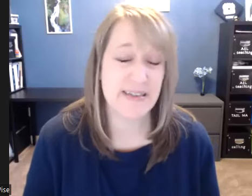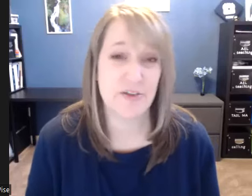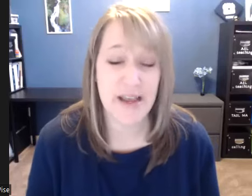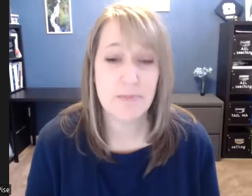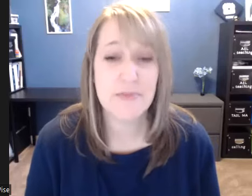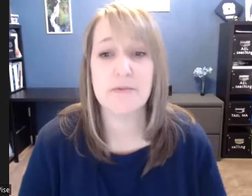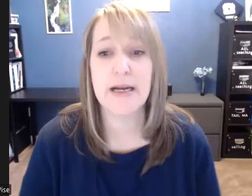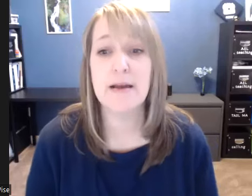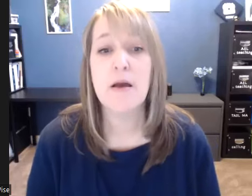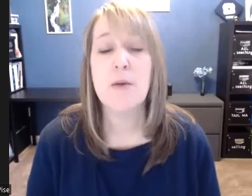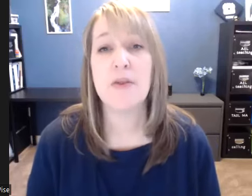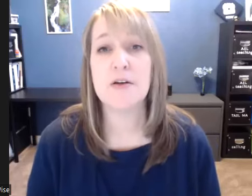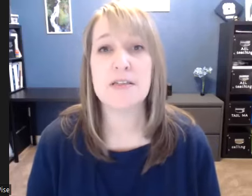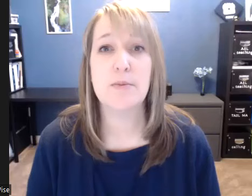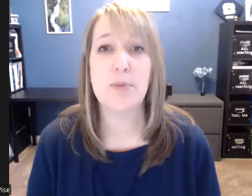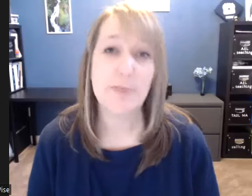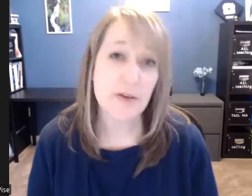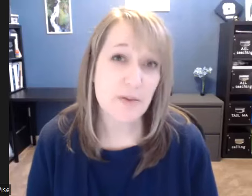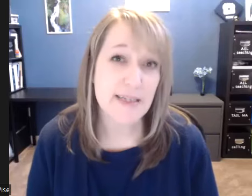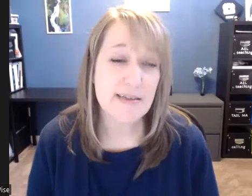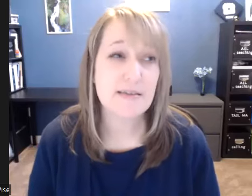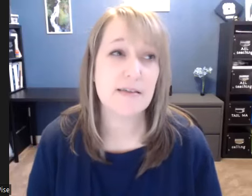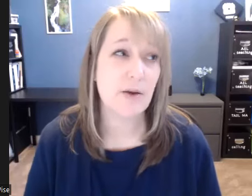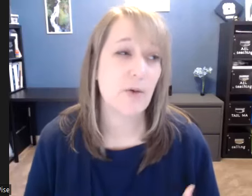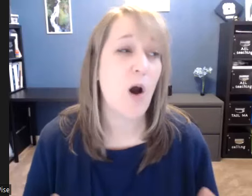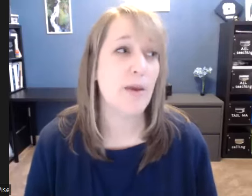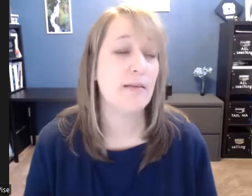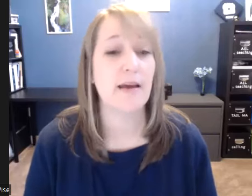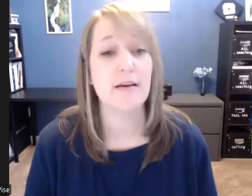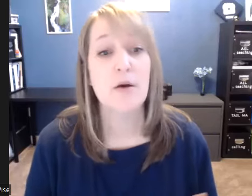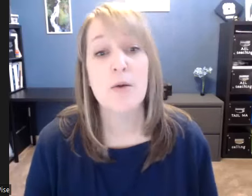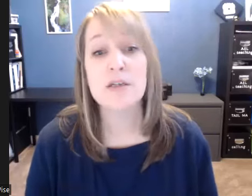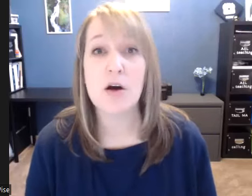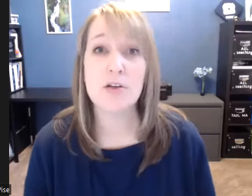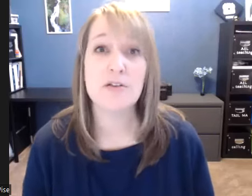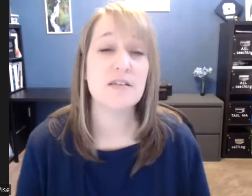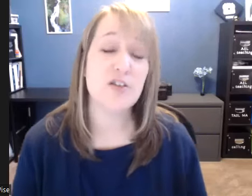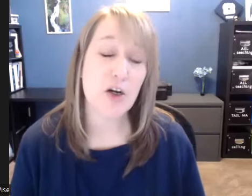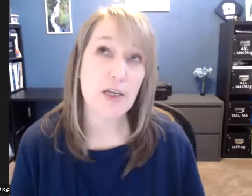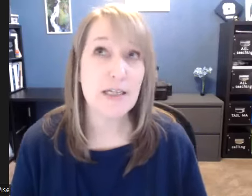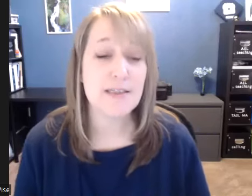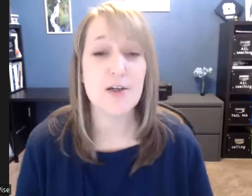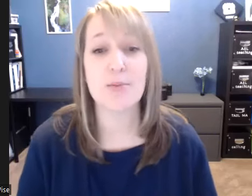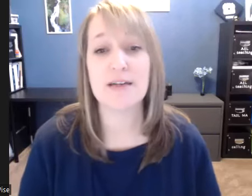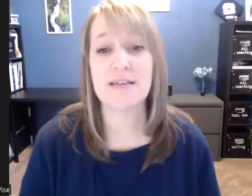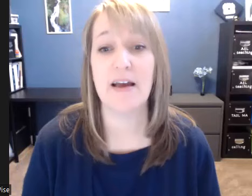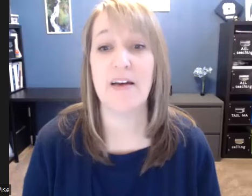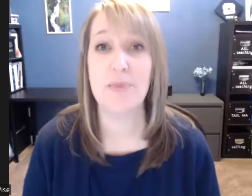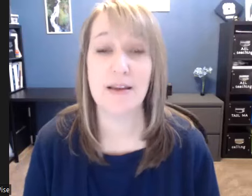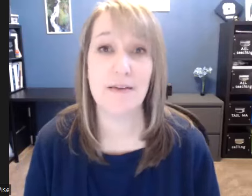they're names, right? But there are some popular places, common like McDonald's and Target and Starbucks that have been given